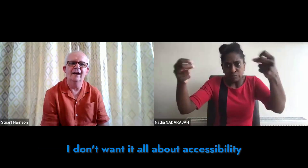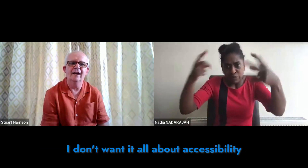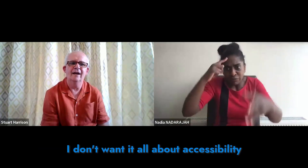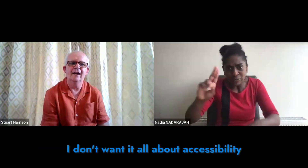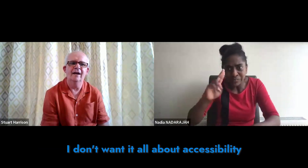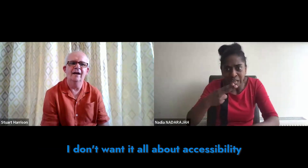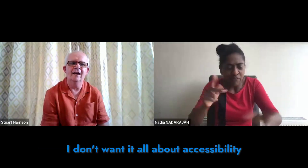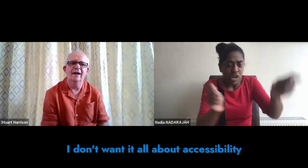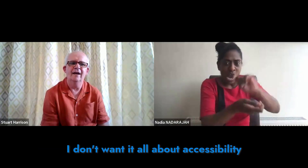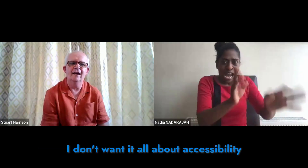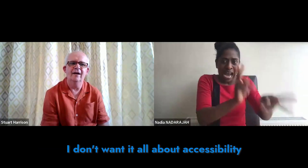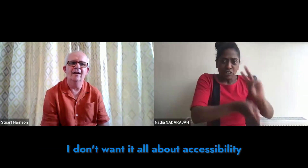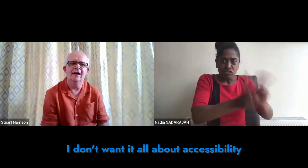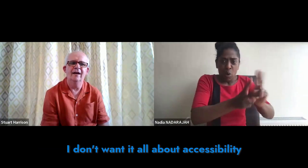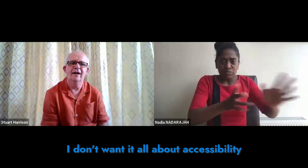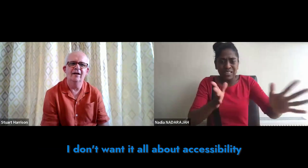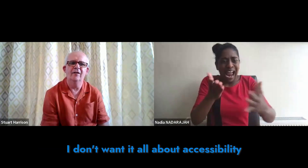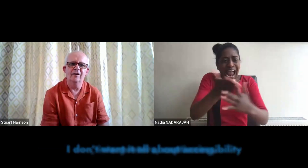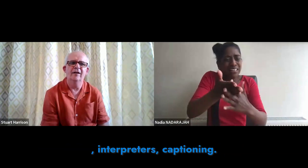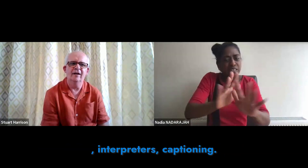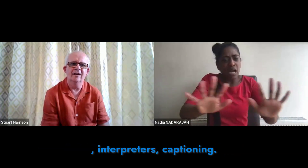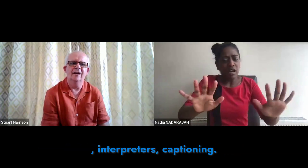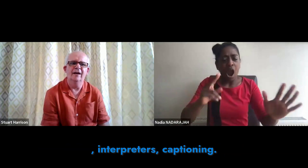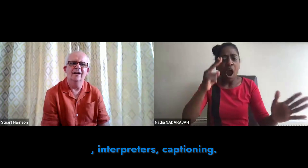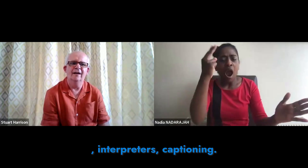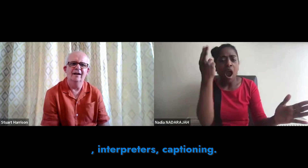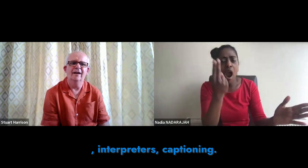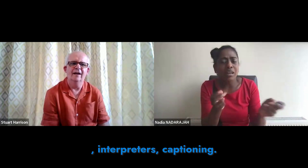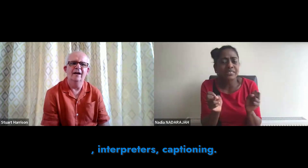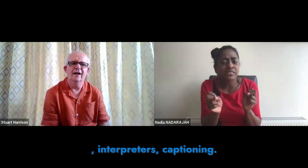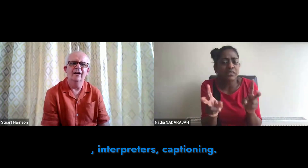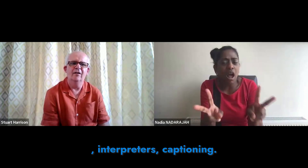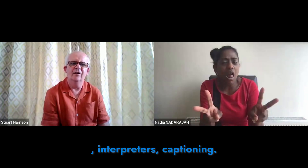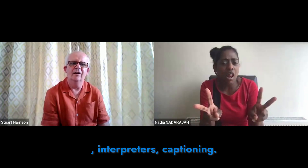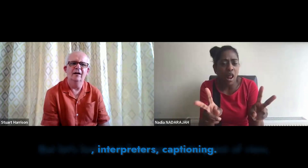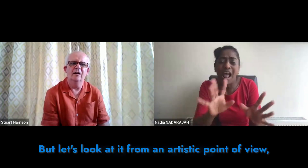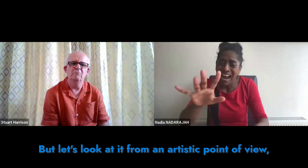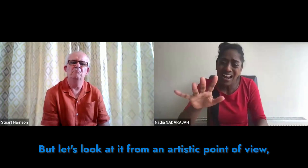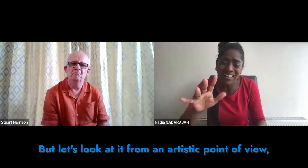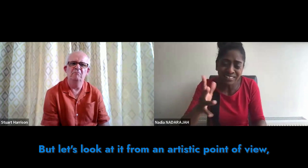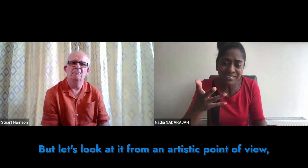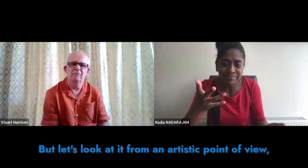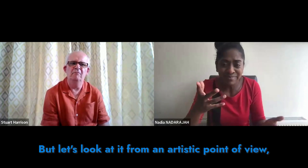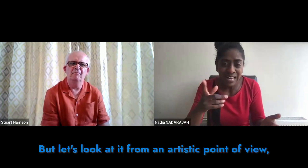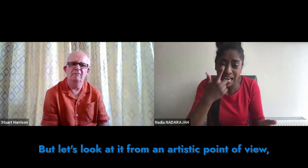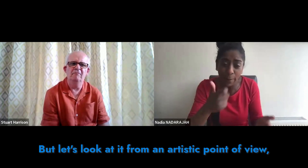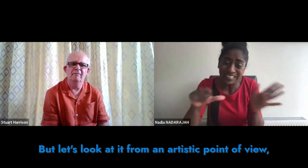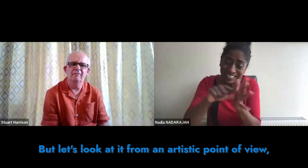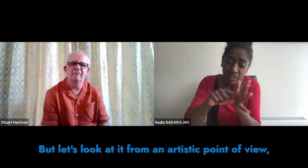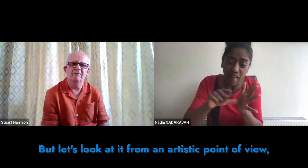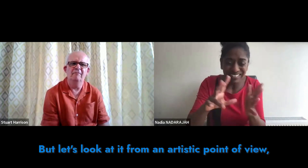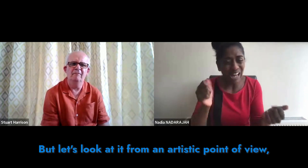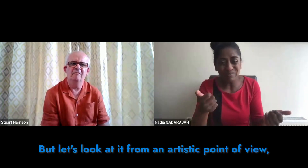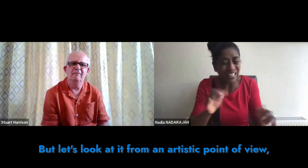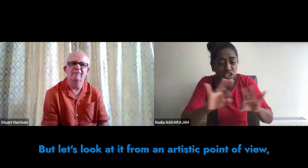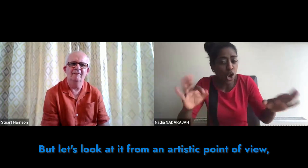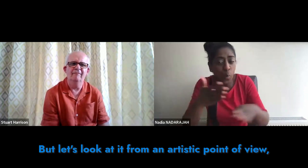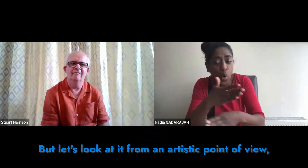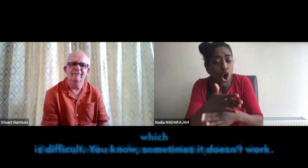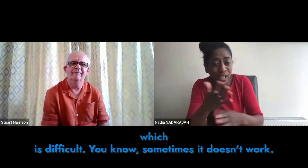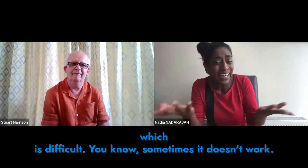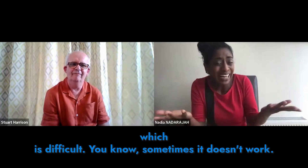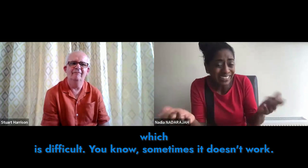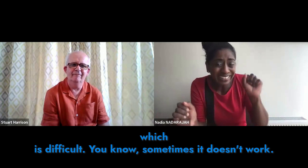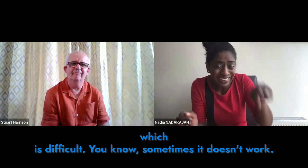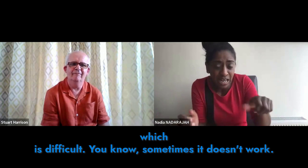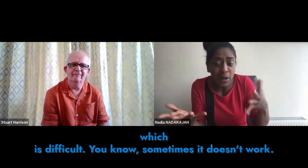don't want it all about accessibility. Interpreters, captioning, but let's look at it from an artistic point of